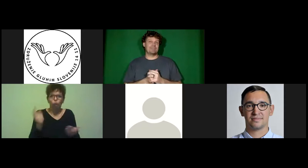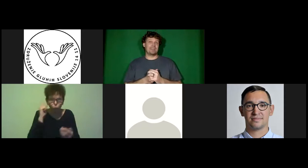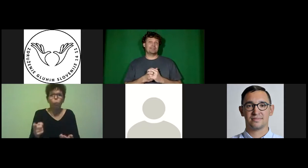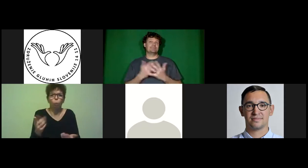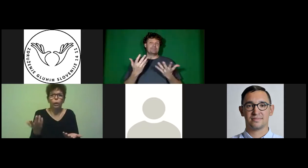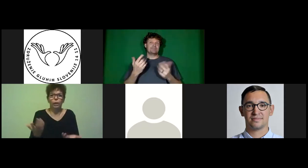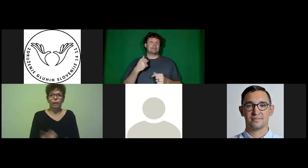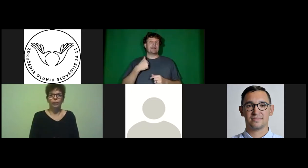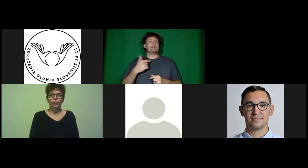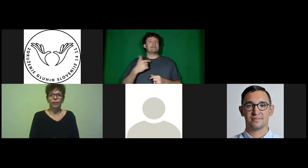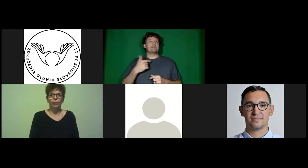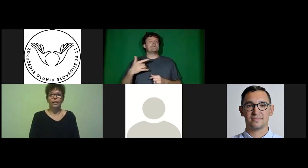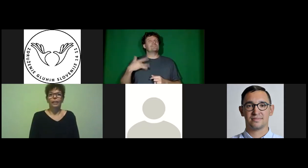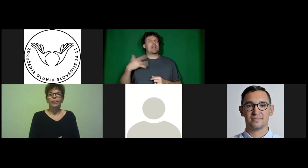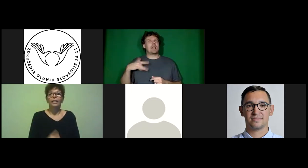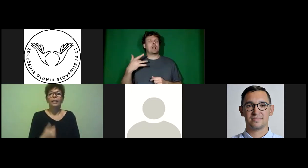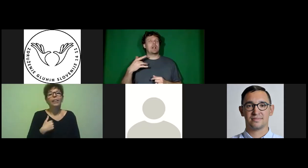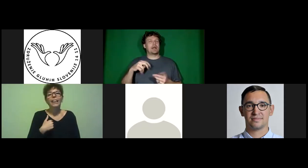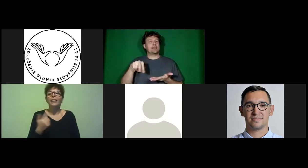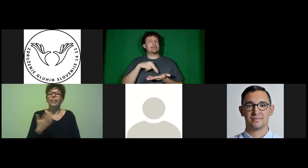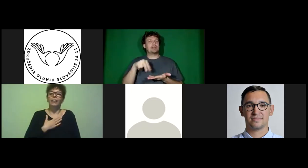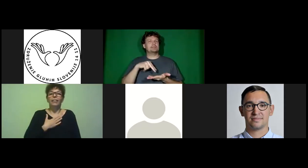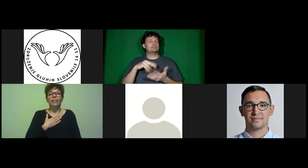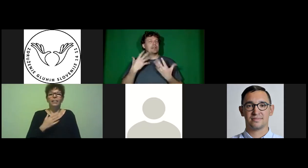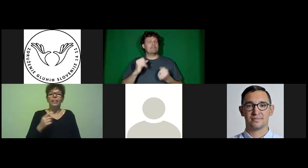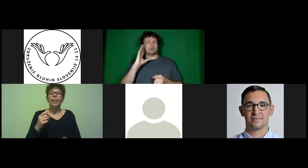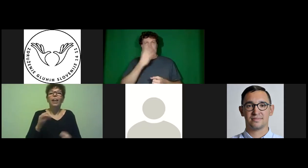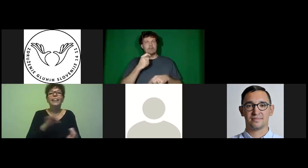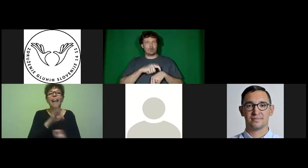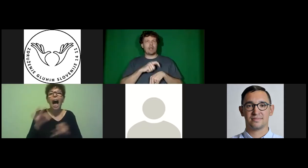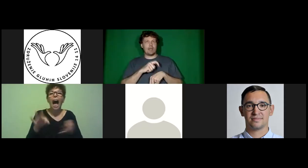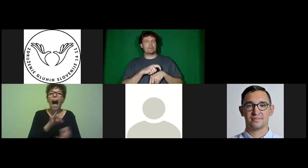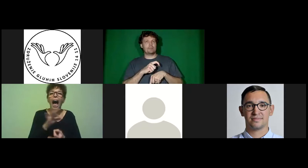And again, showing that deaf people can do everything.